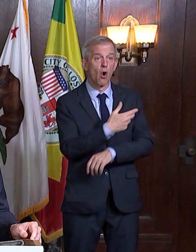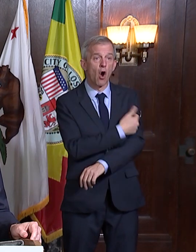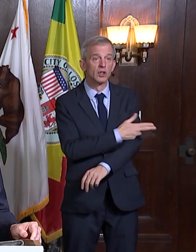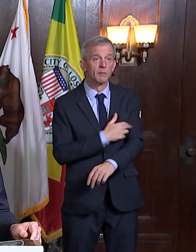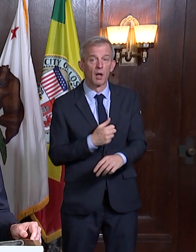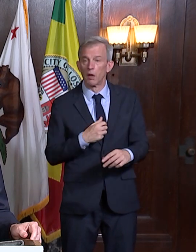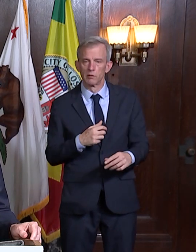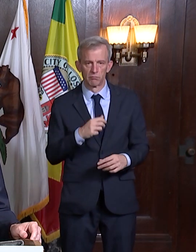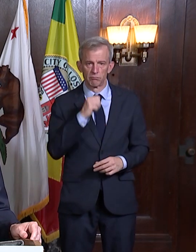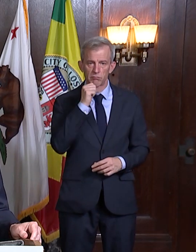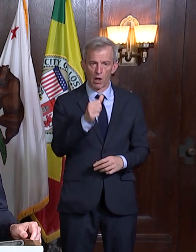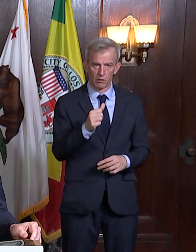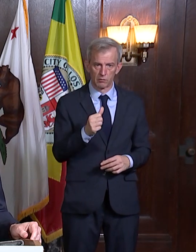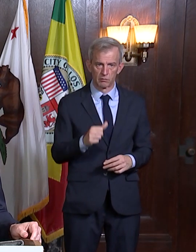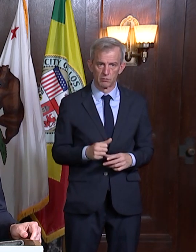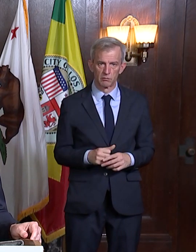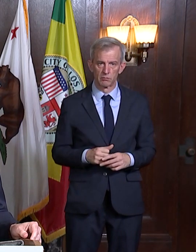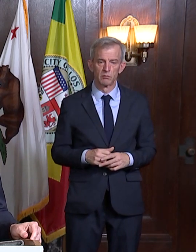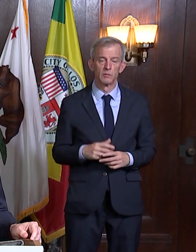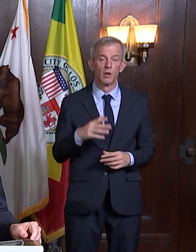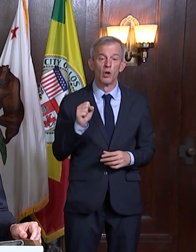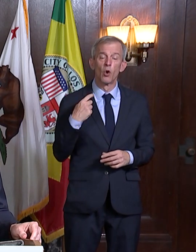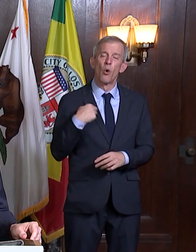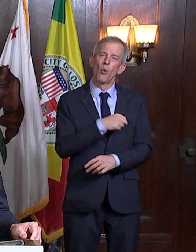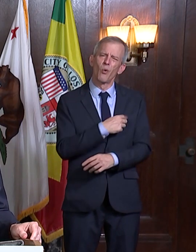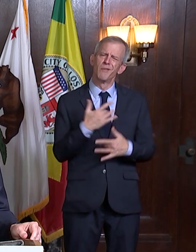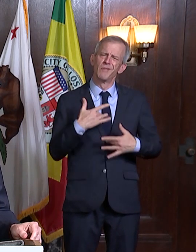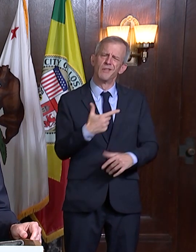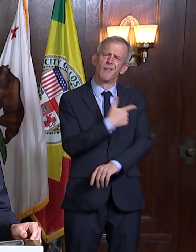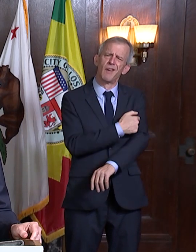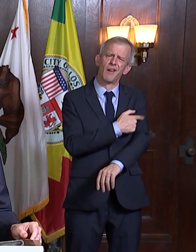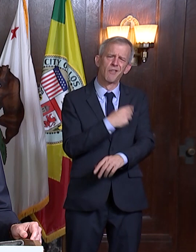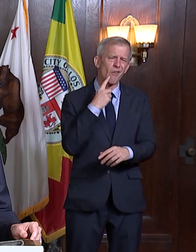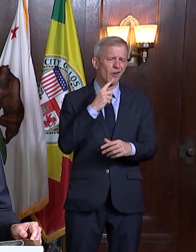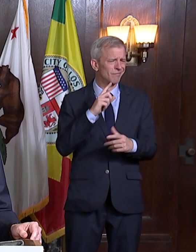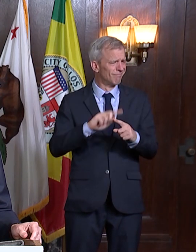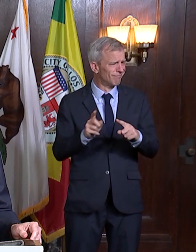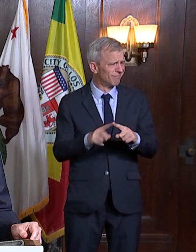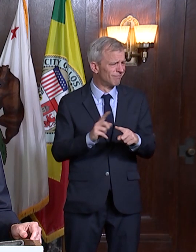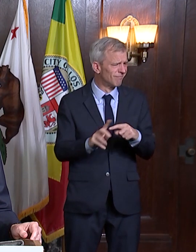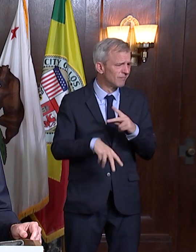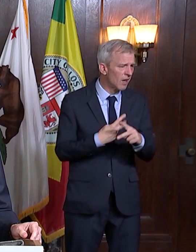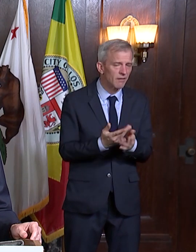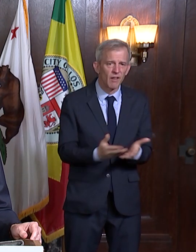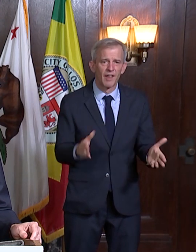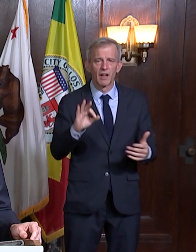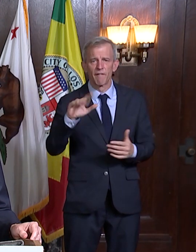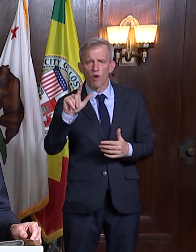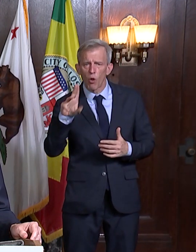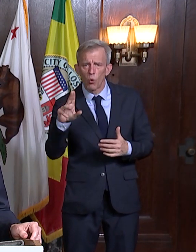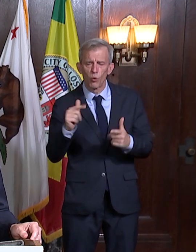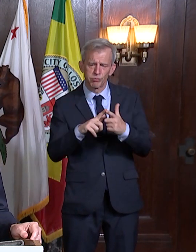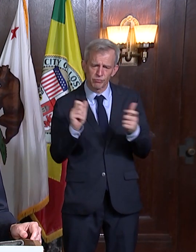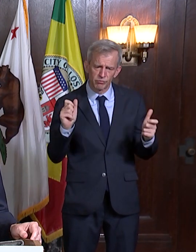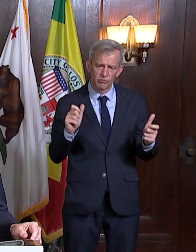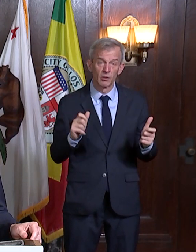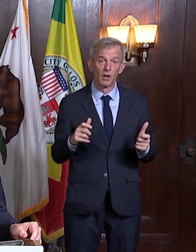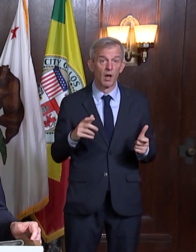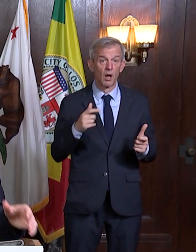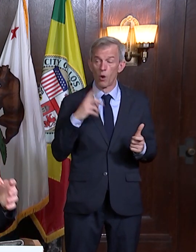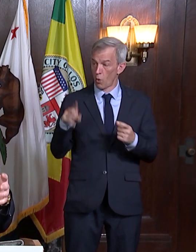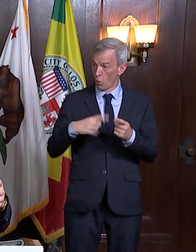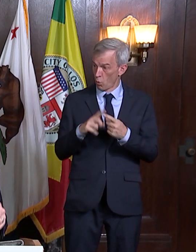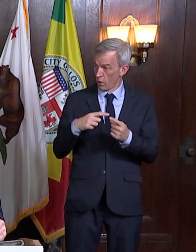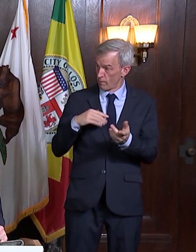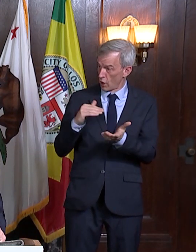of vaccines, for the flu each year and other things to increase their effectiveness. And this is no different. So I plan on getting my booster as soon as my doctor gives me